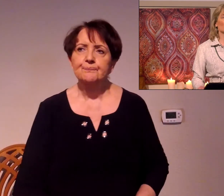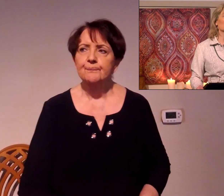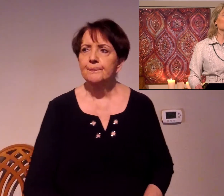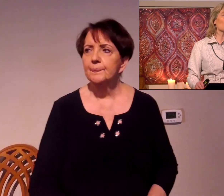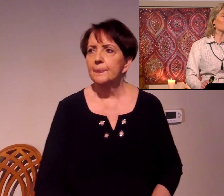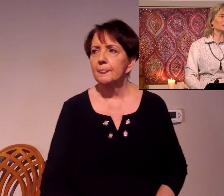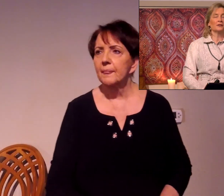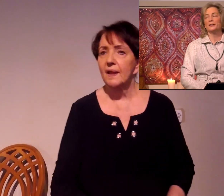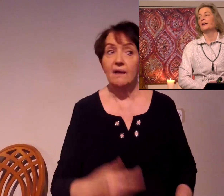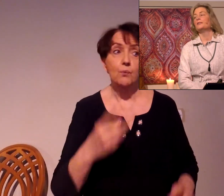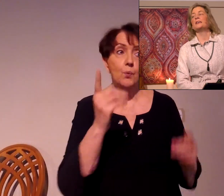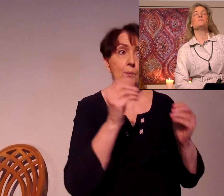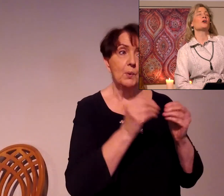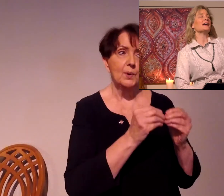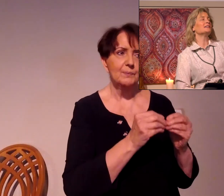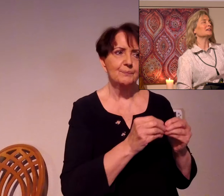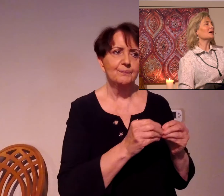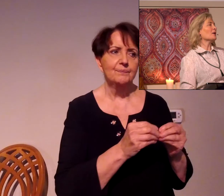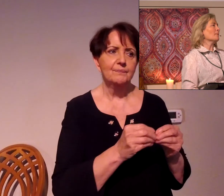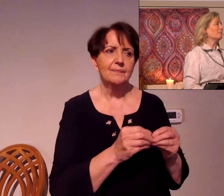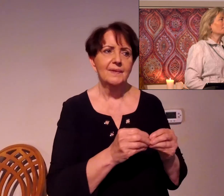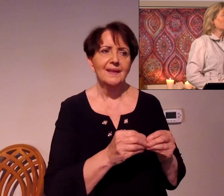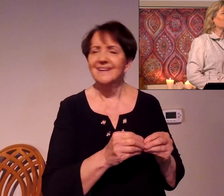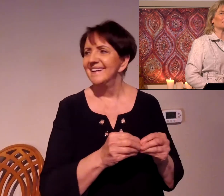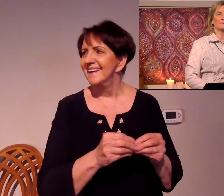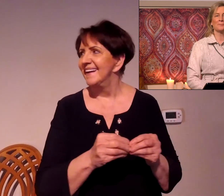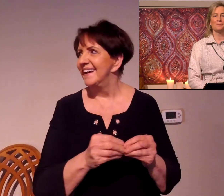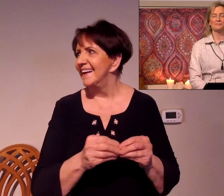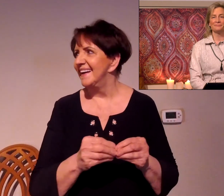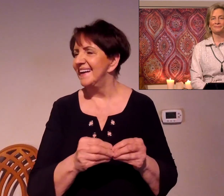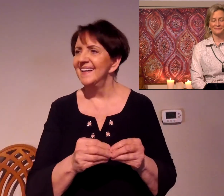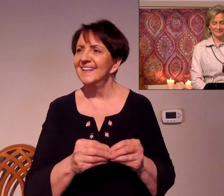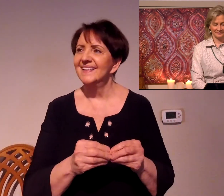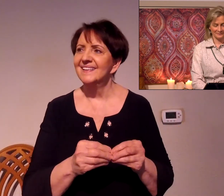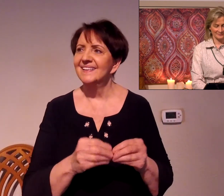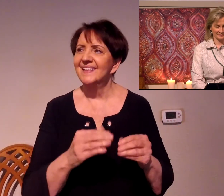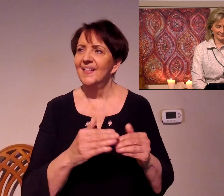I have one more. Then Brad can come up.